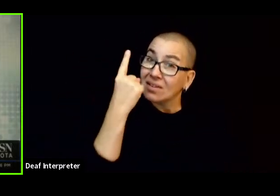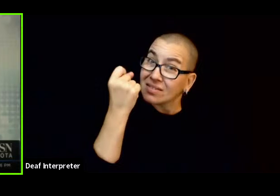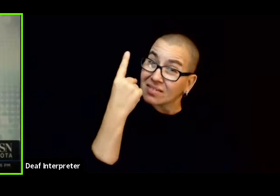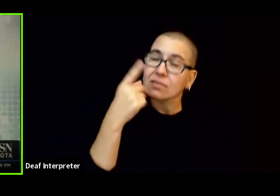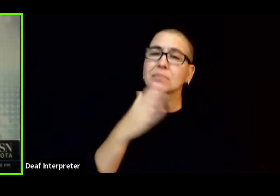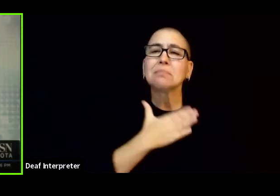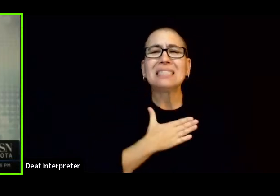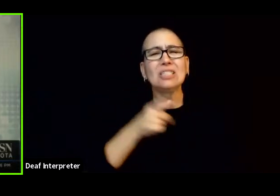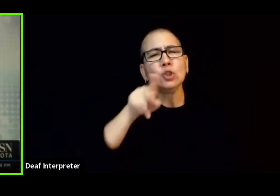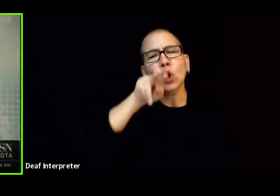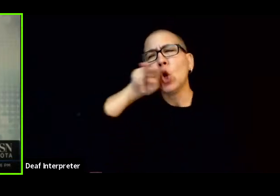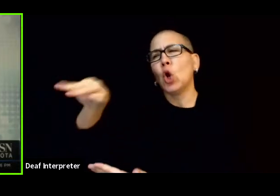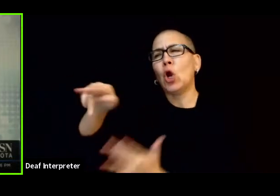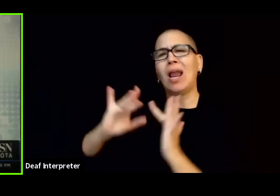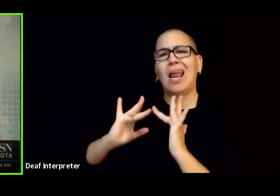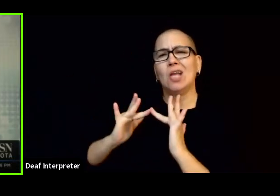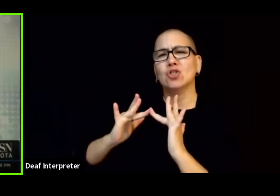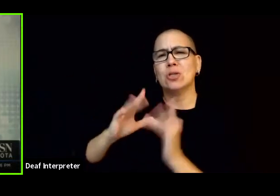health.state.mn.us.